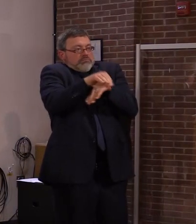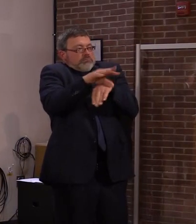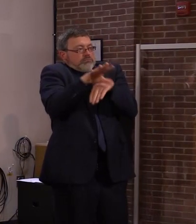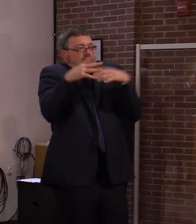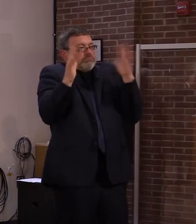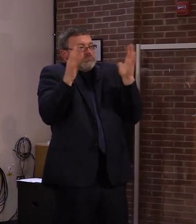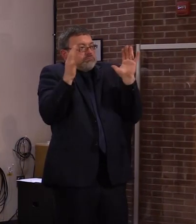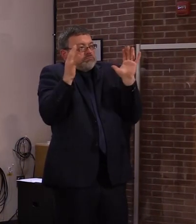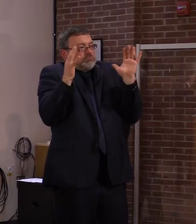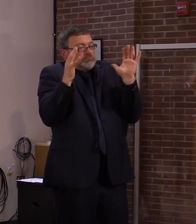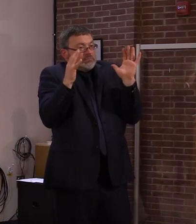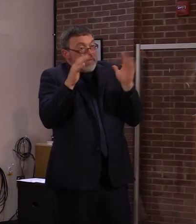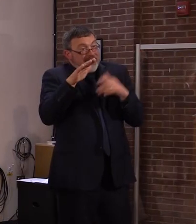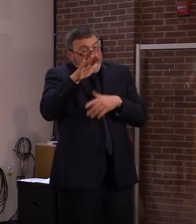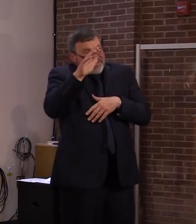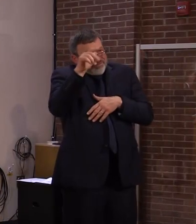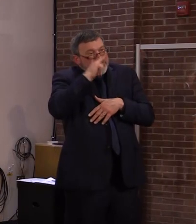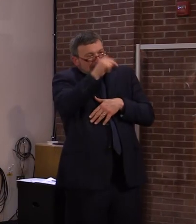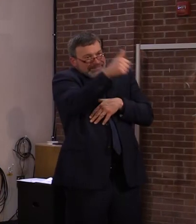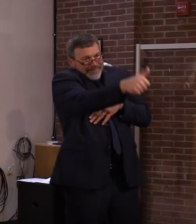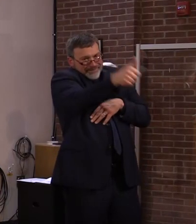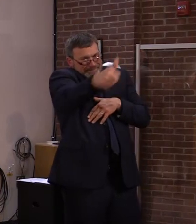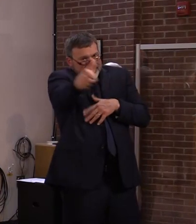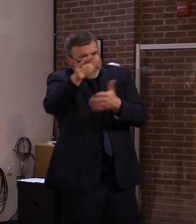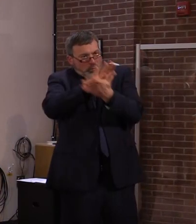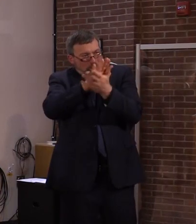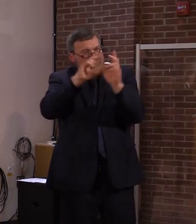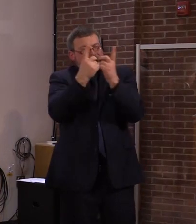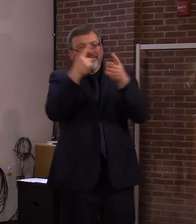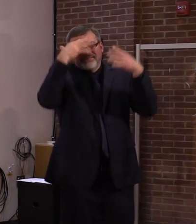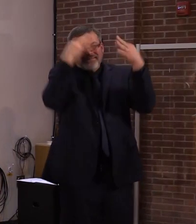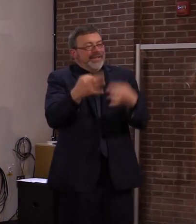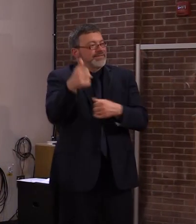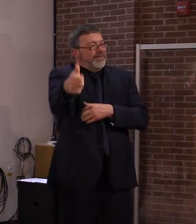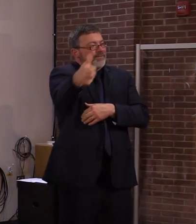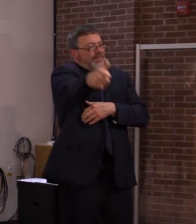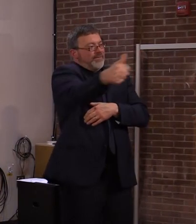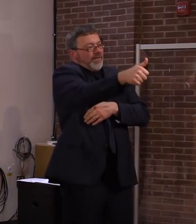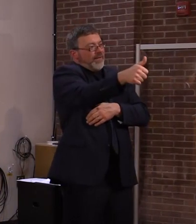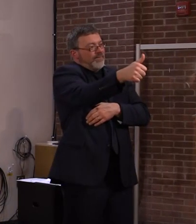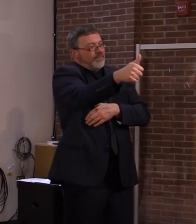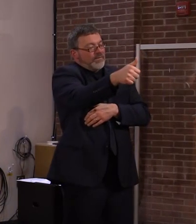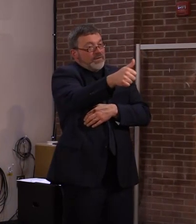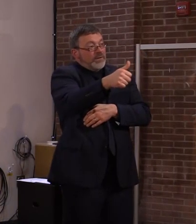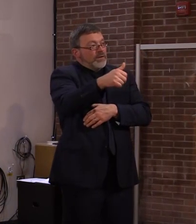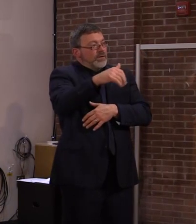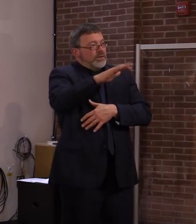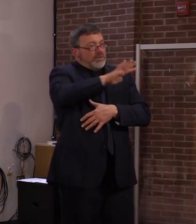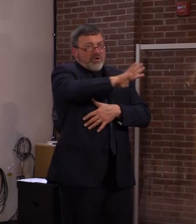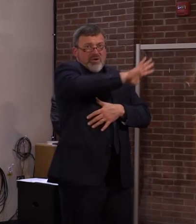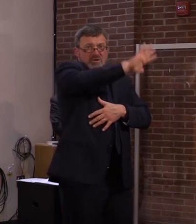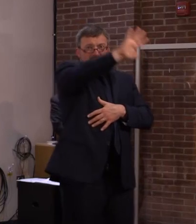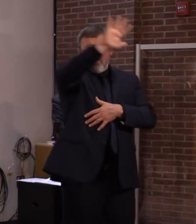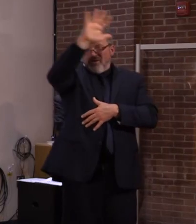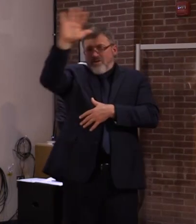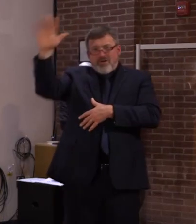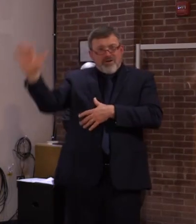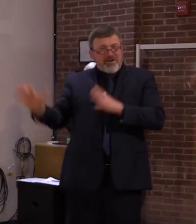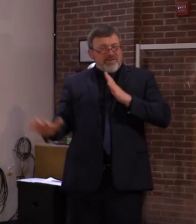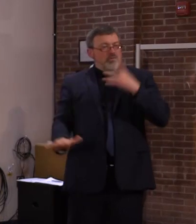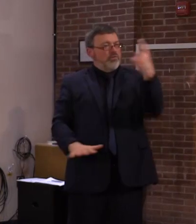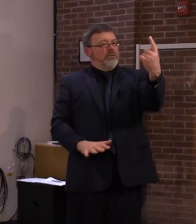one district adopted the guidelines, and that one being Canaan and one school.